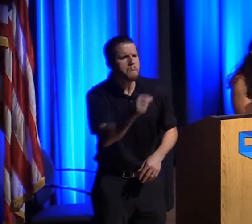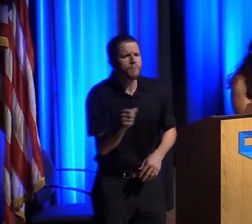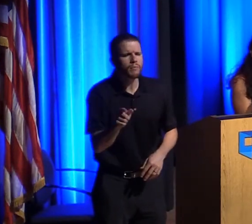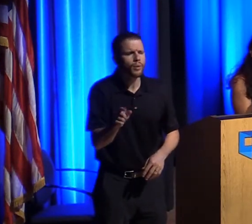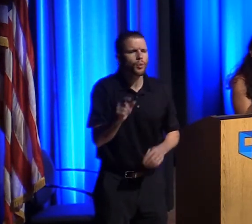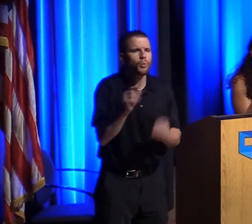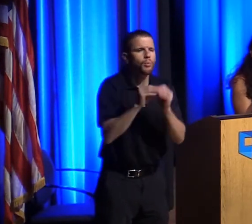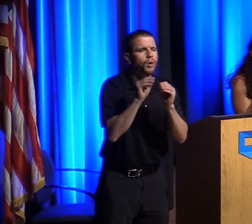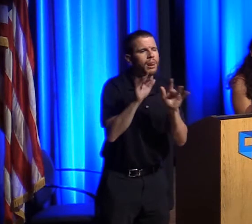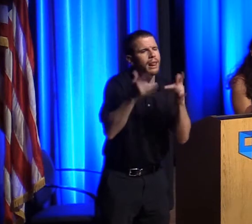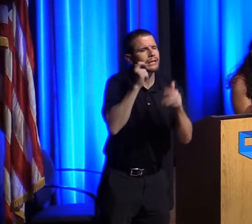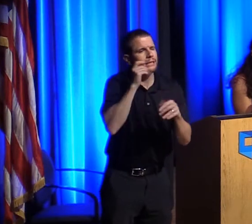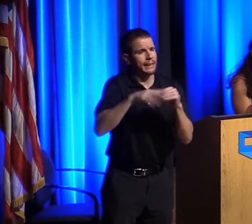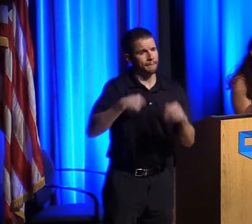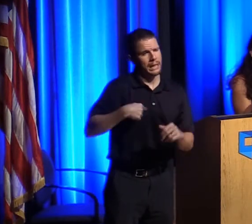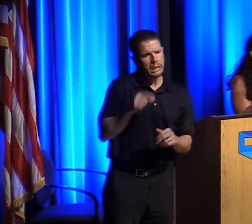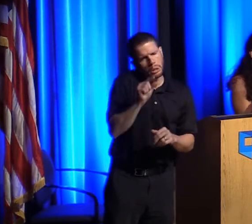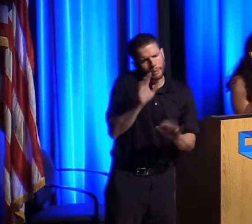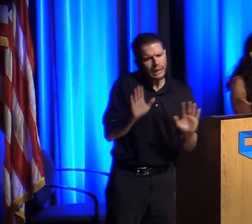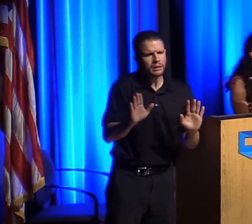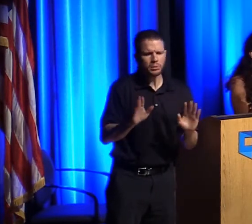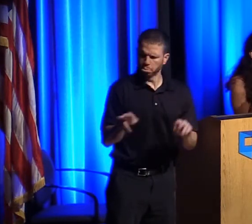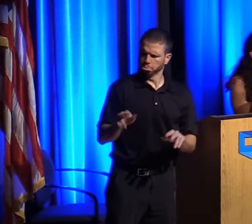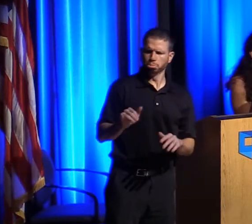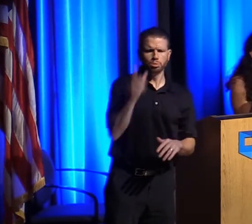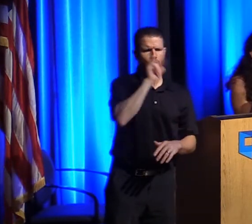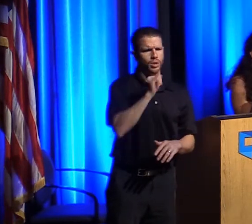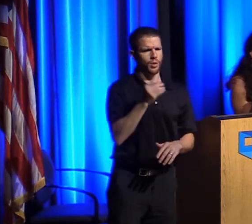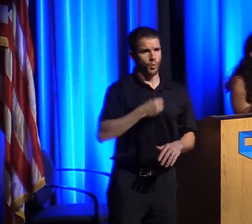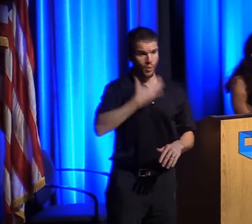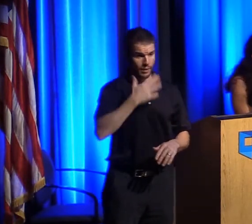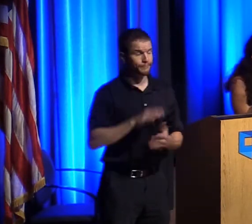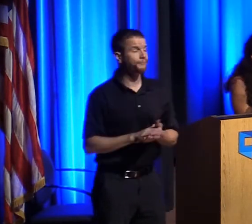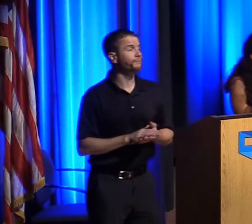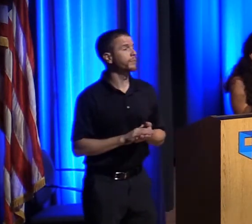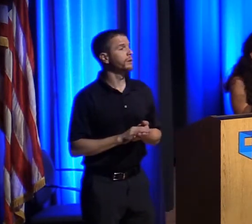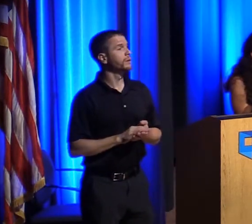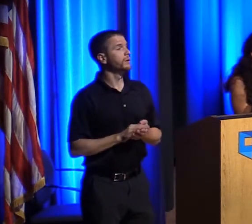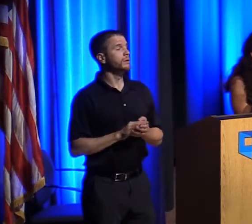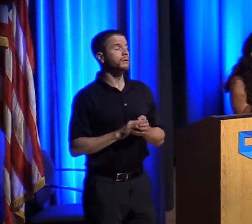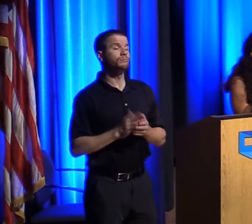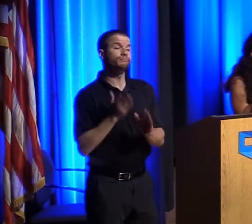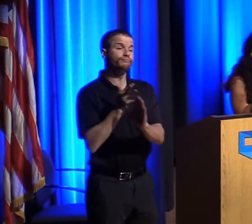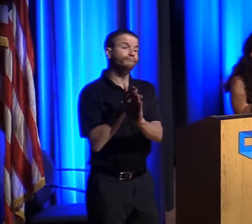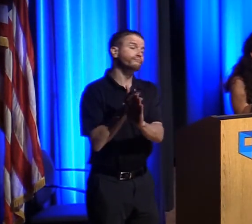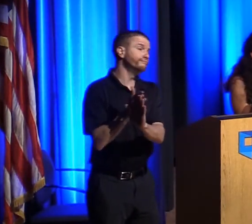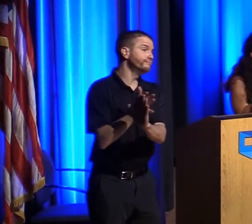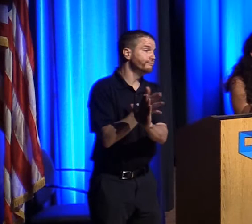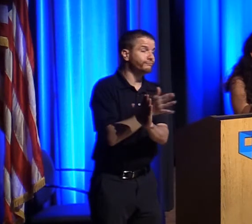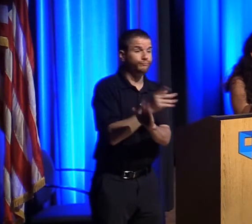And until probably last year, she never had to